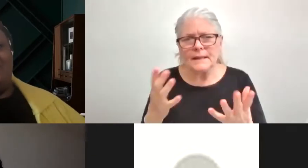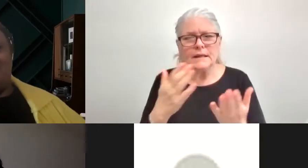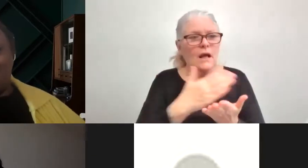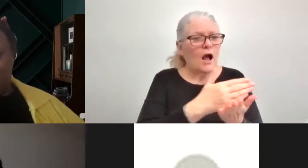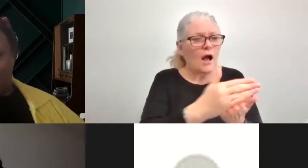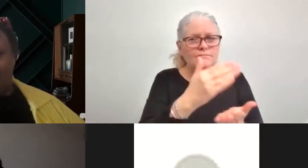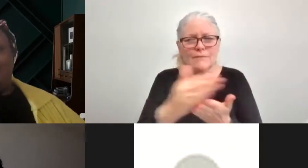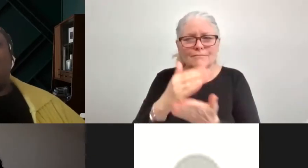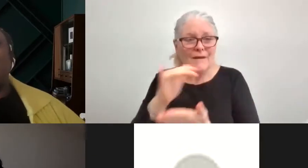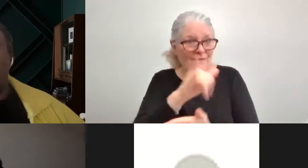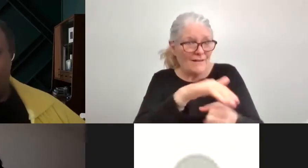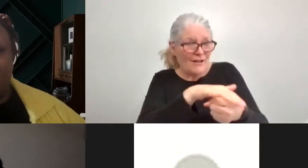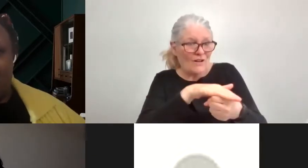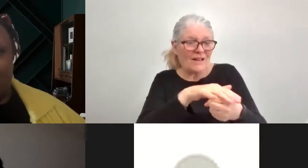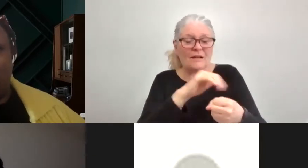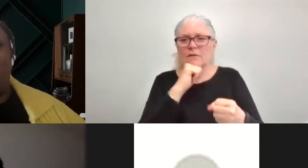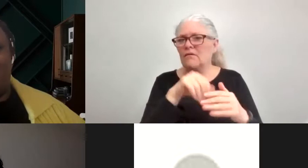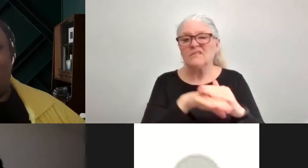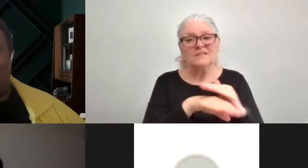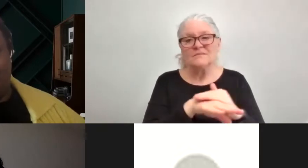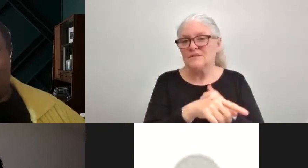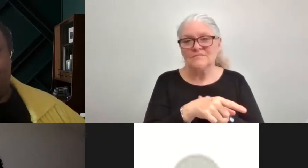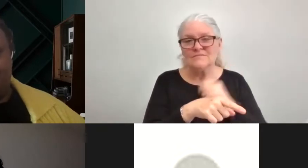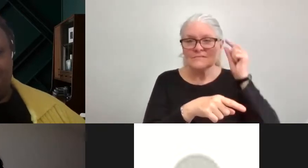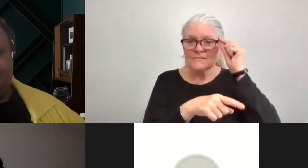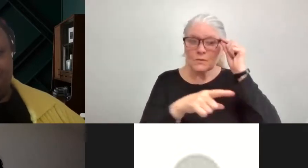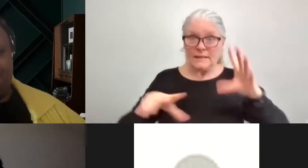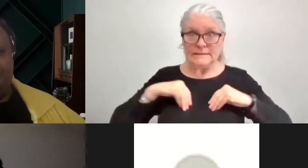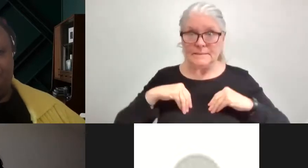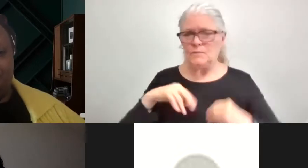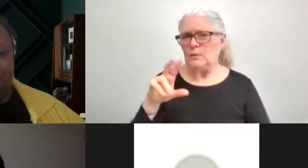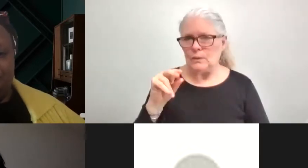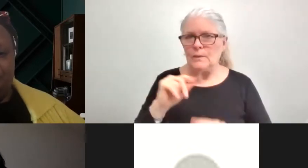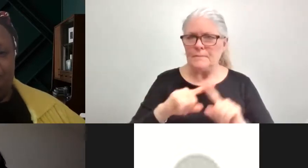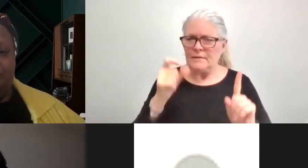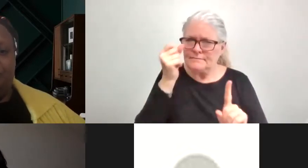not acceptable, but understand where that comes from.